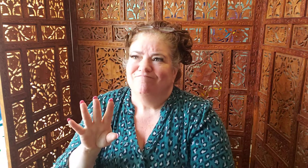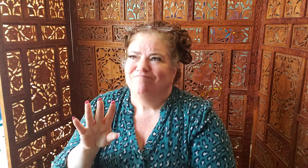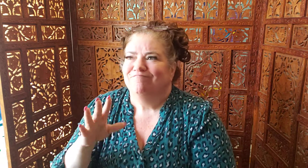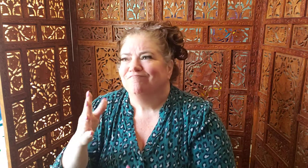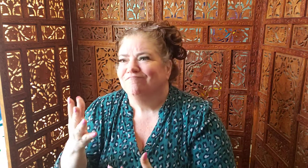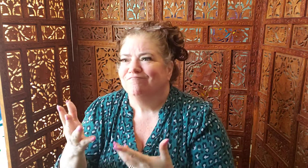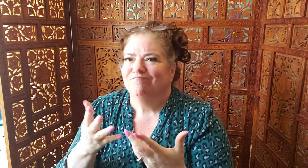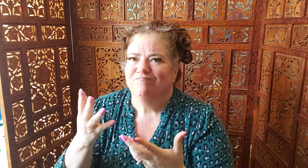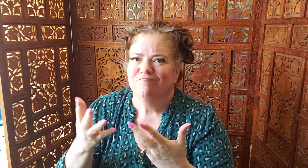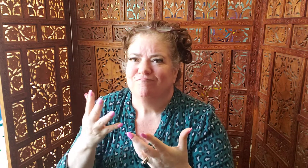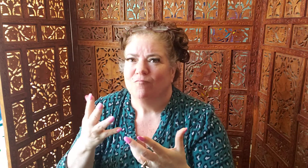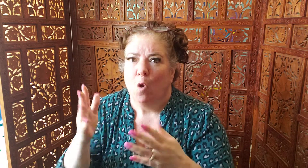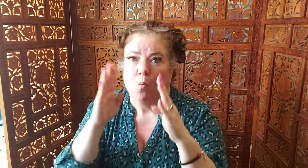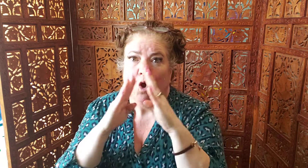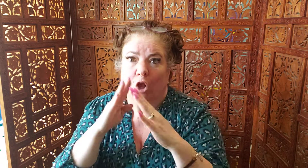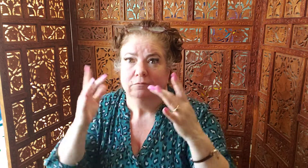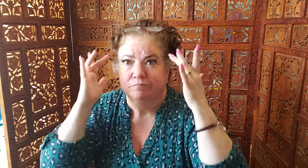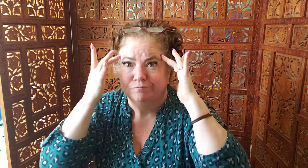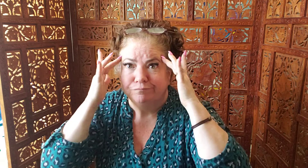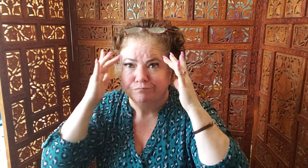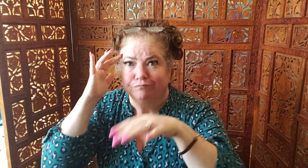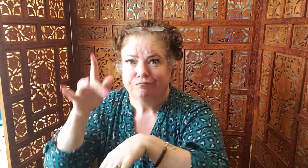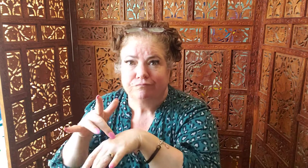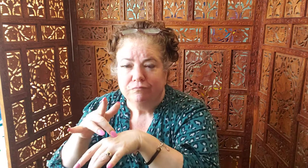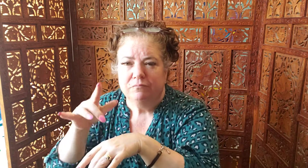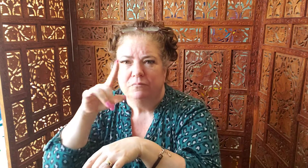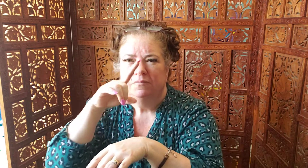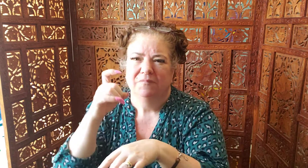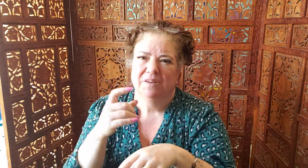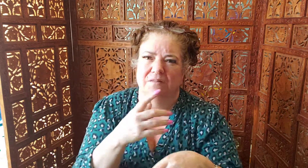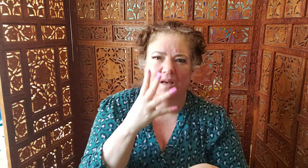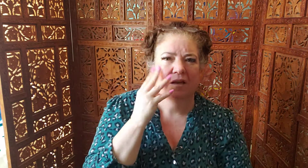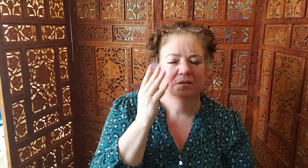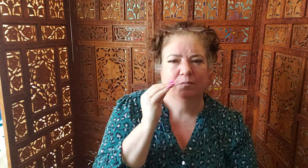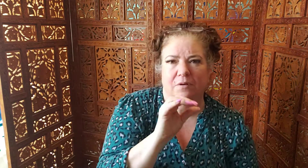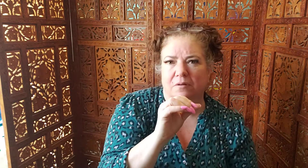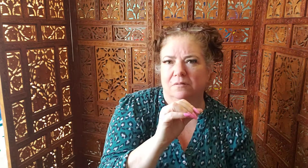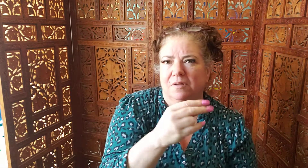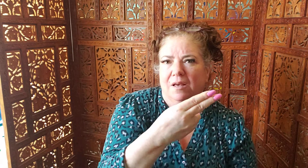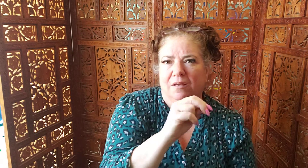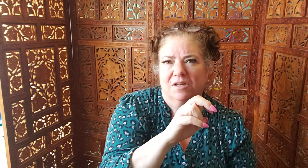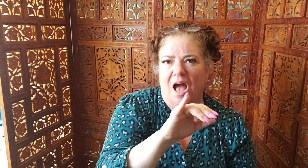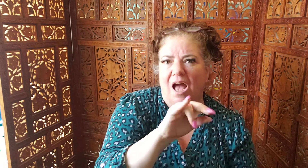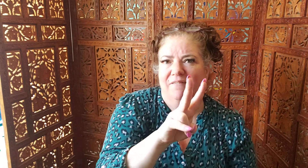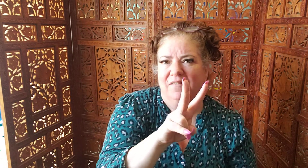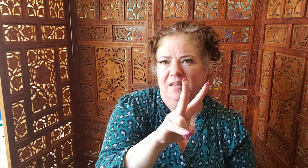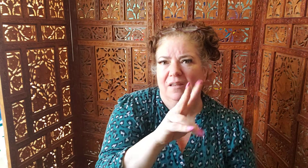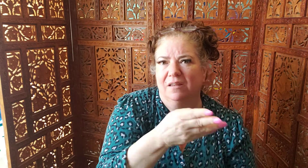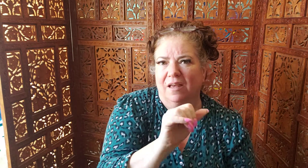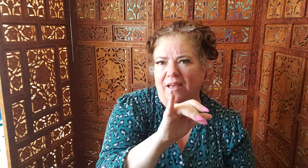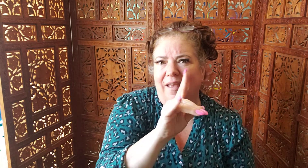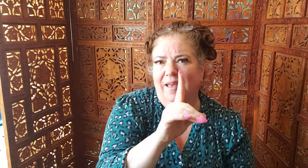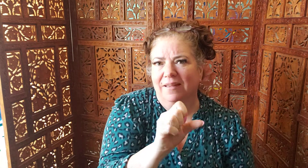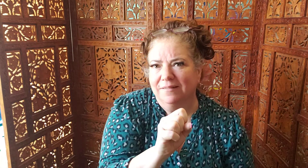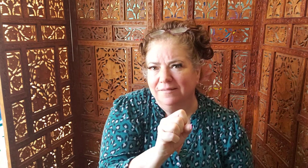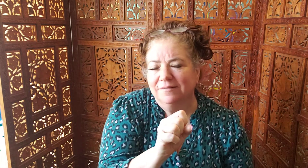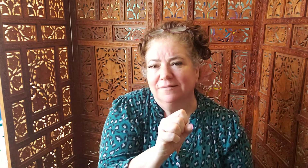supporting performer, like Renee Clemente. You know, these are not great names. These are people who were gypsies, who were in the background, but